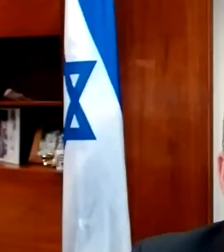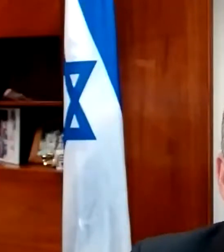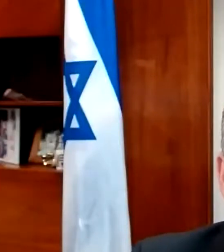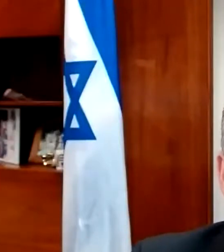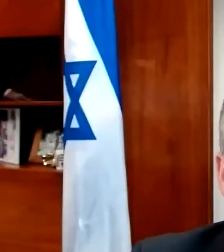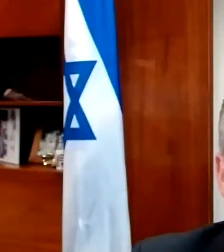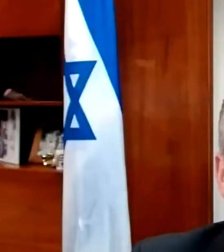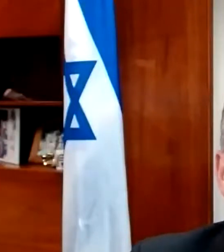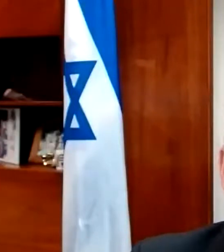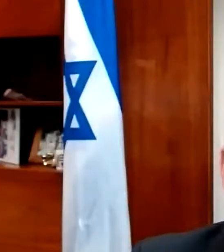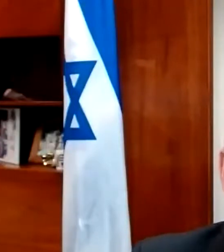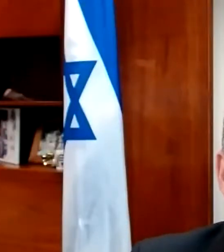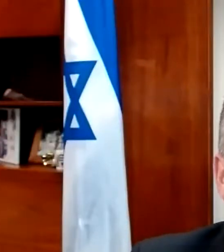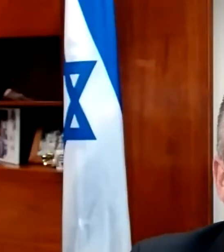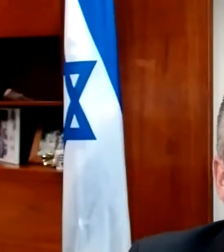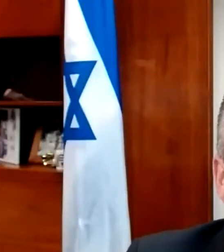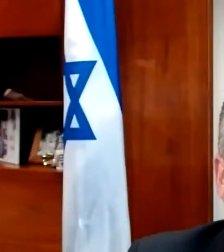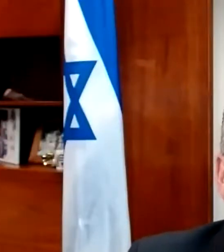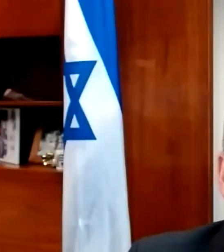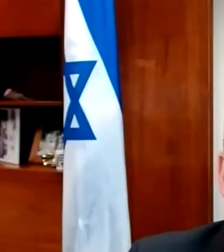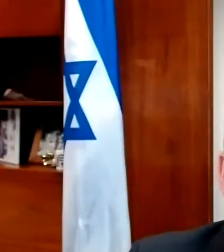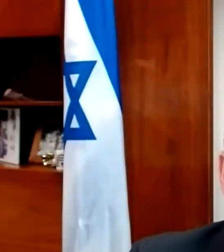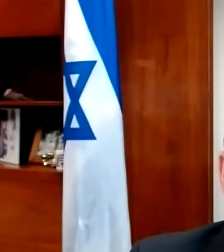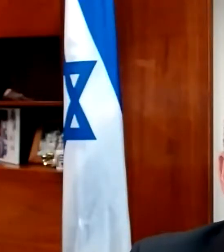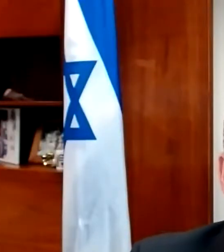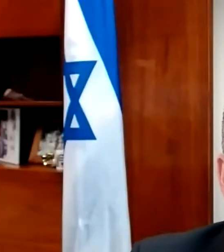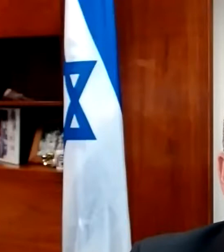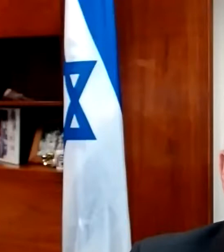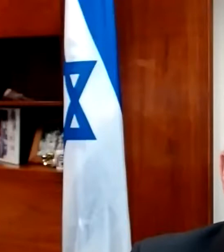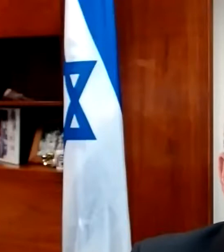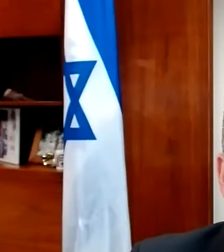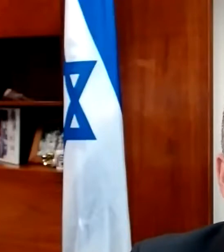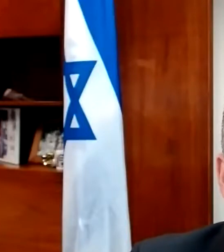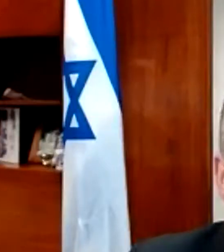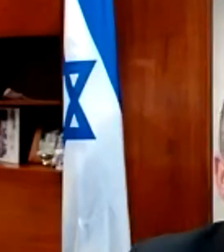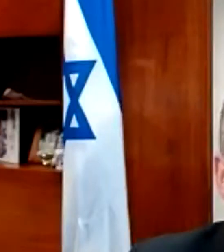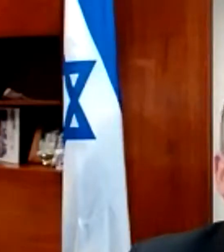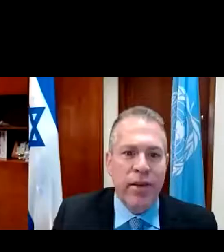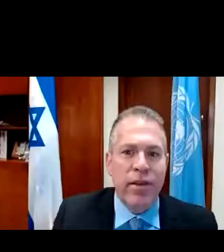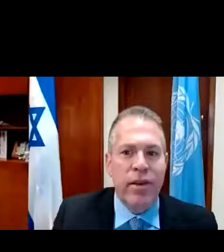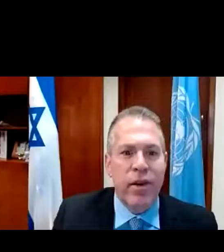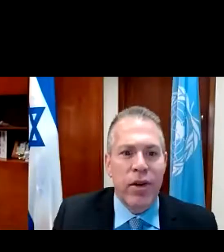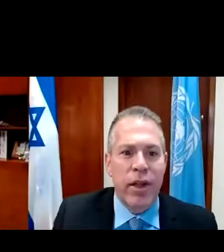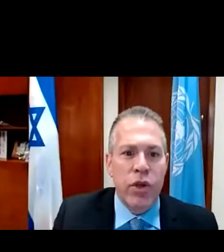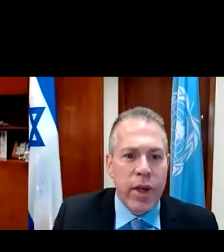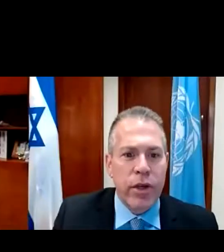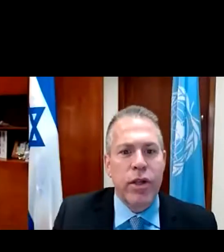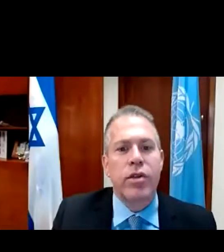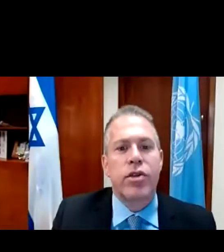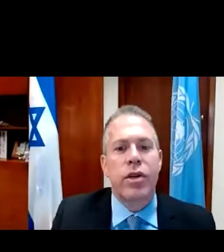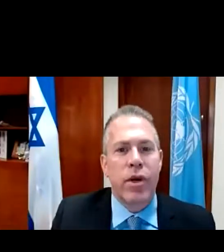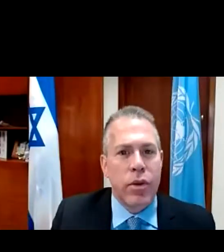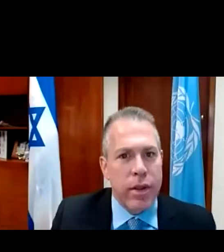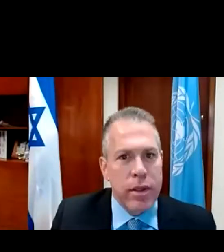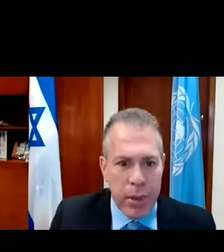morning, everyone. And of course, welcome. I want to thank you all for joining us for today's event on education